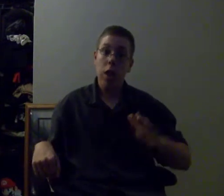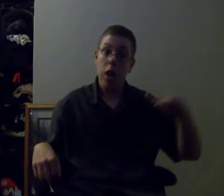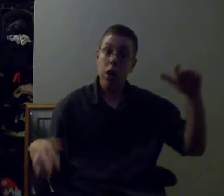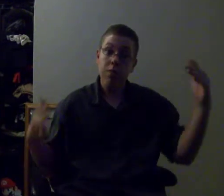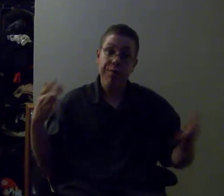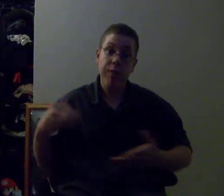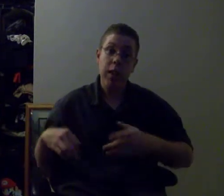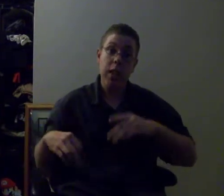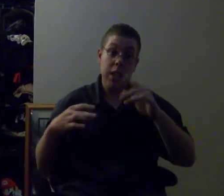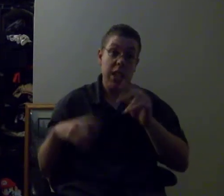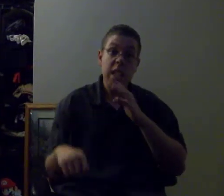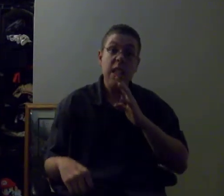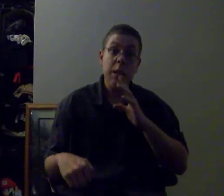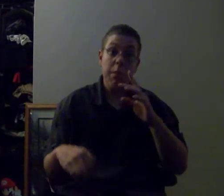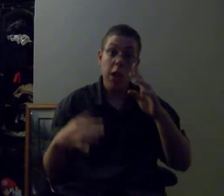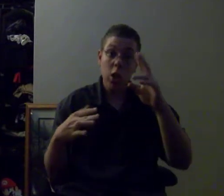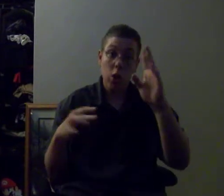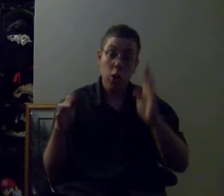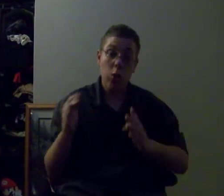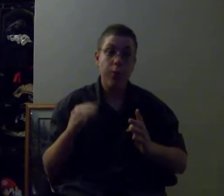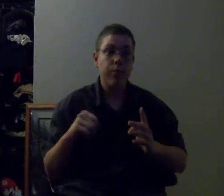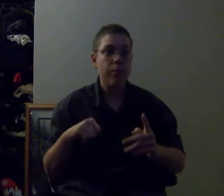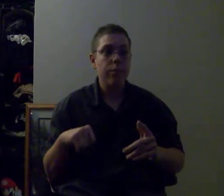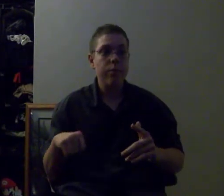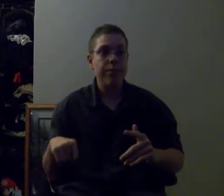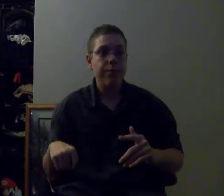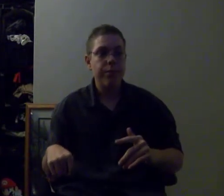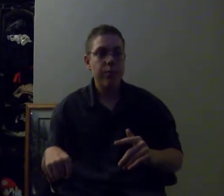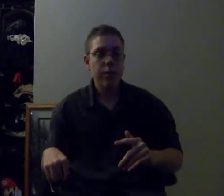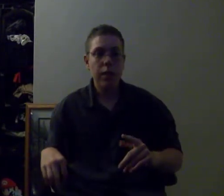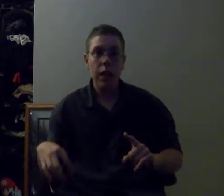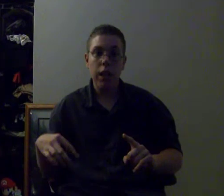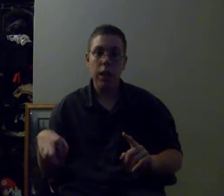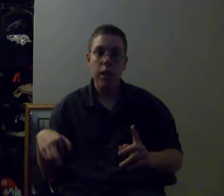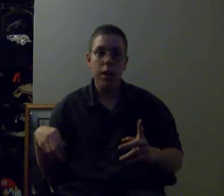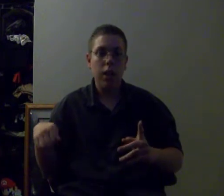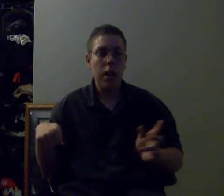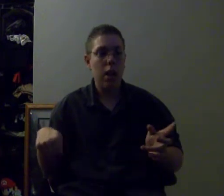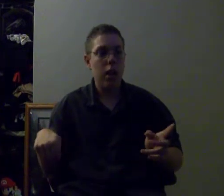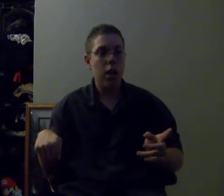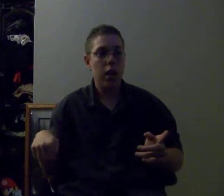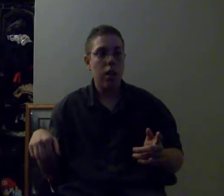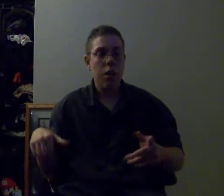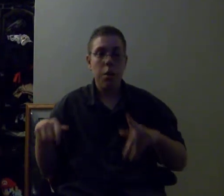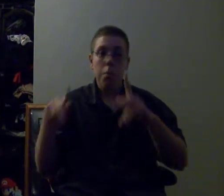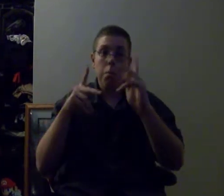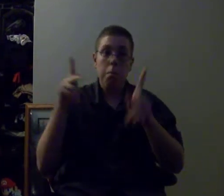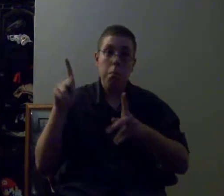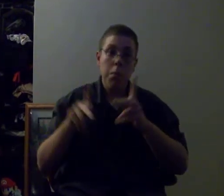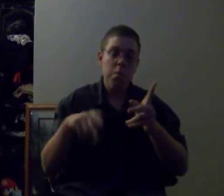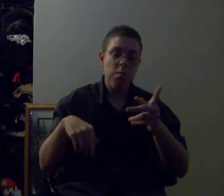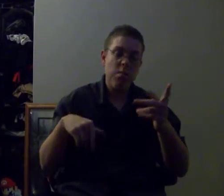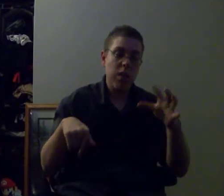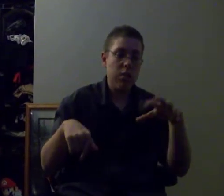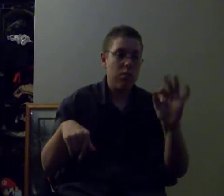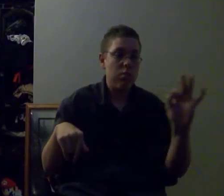about he was doing child psychology, so he decided to talk about Erickson's stages of development, and that was really perfect because